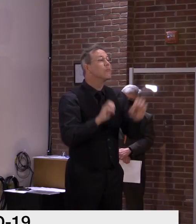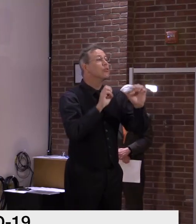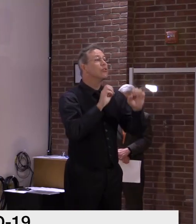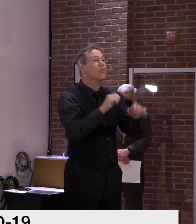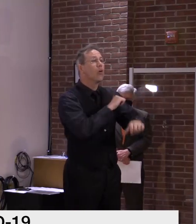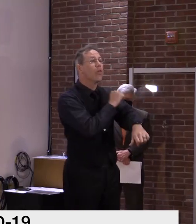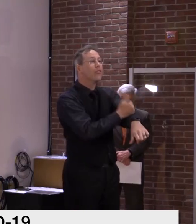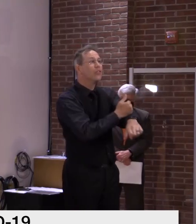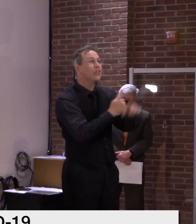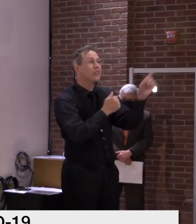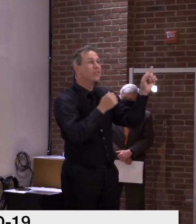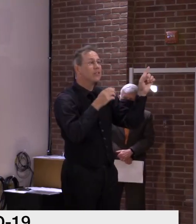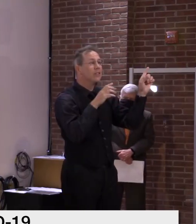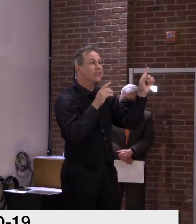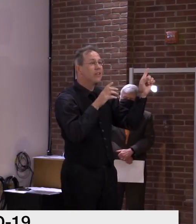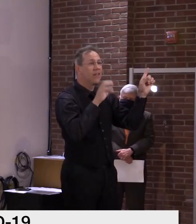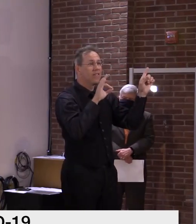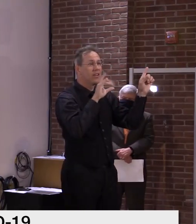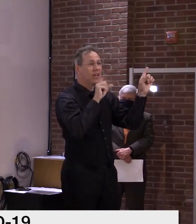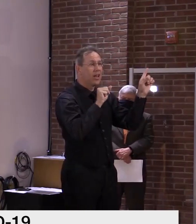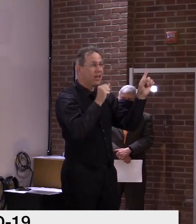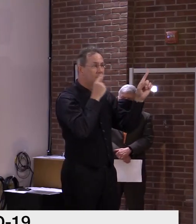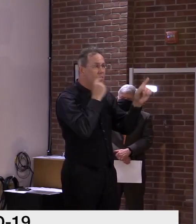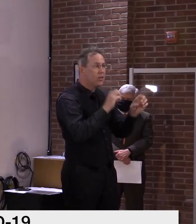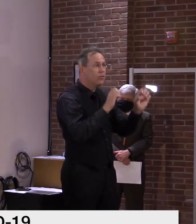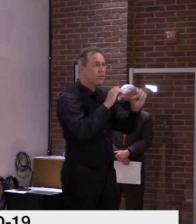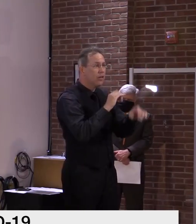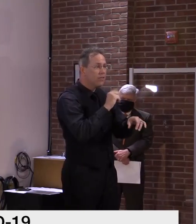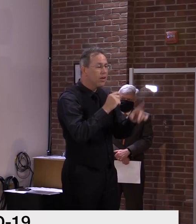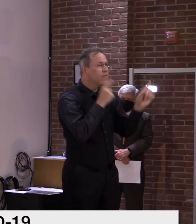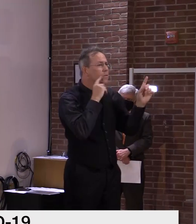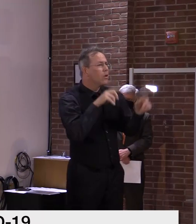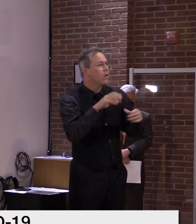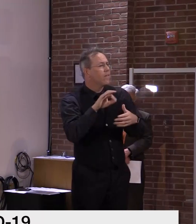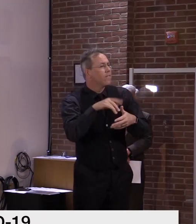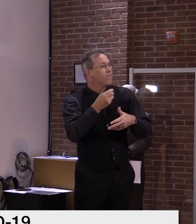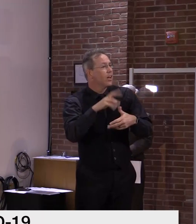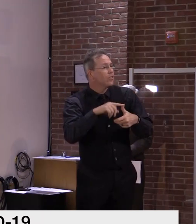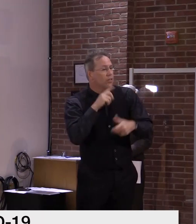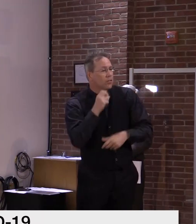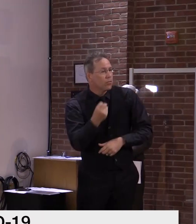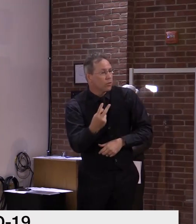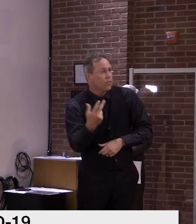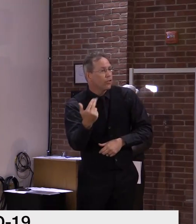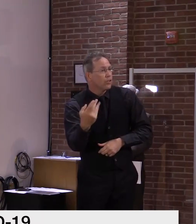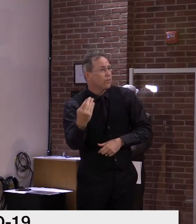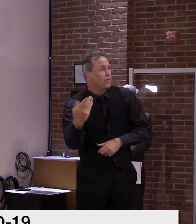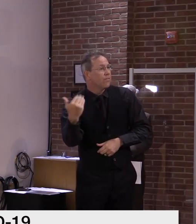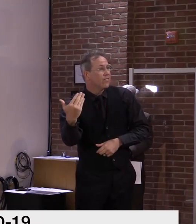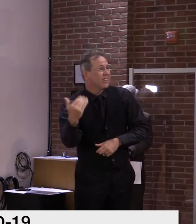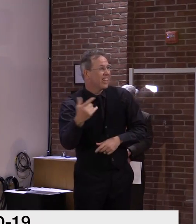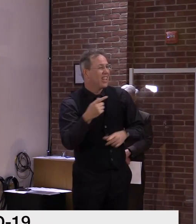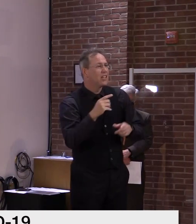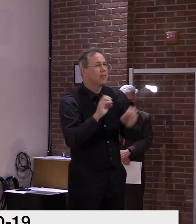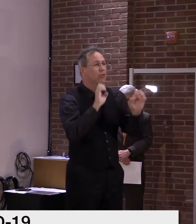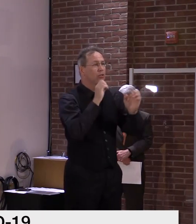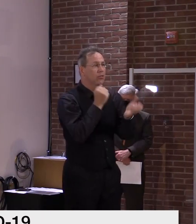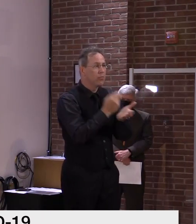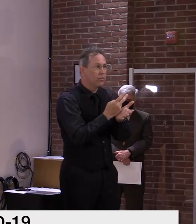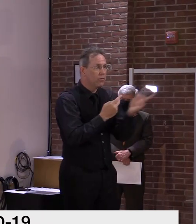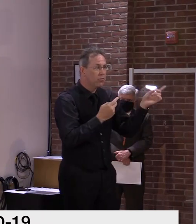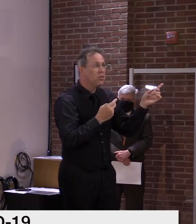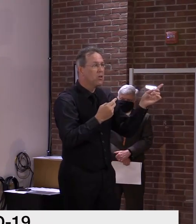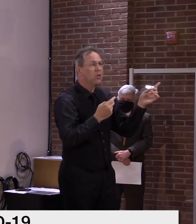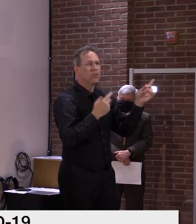up Pfizer to those over the age of 12, they sounded optimistic that approval would be coming very, very